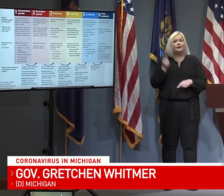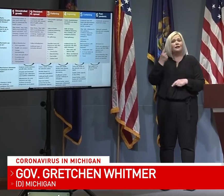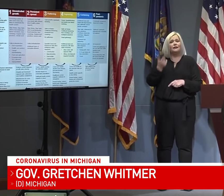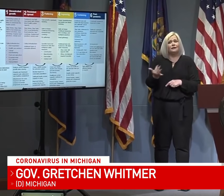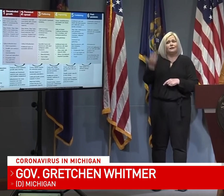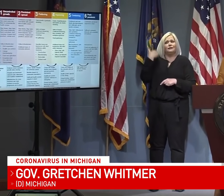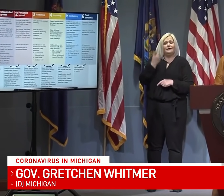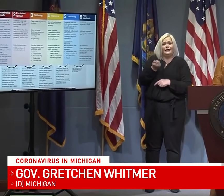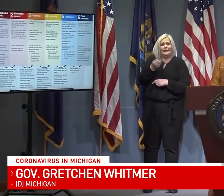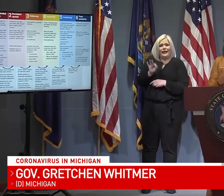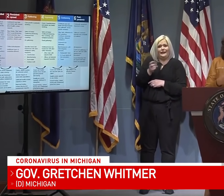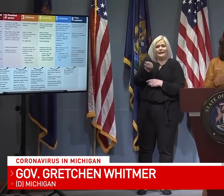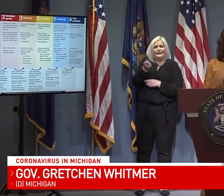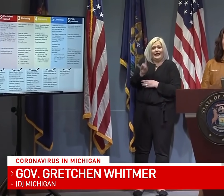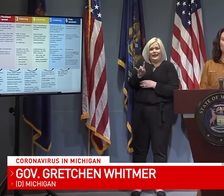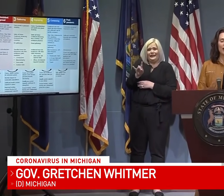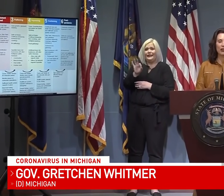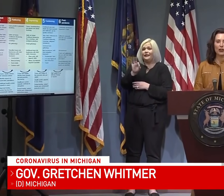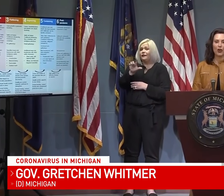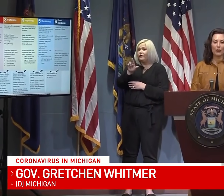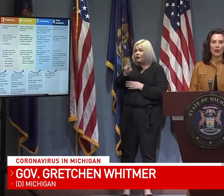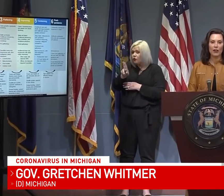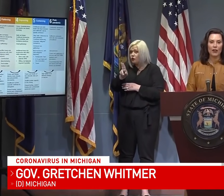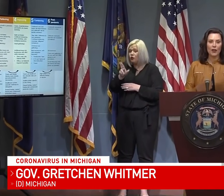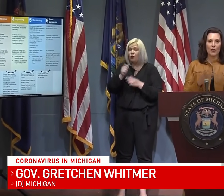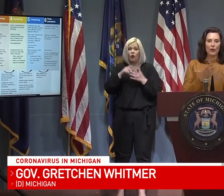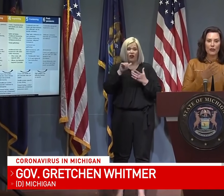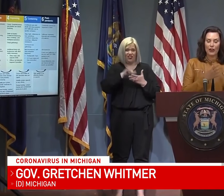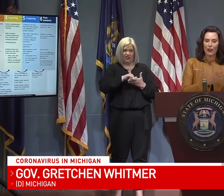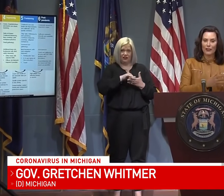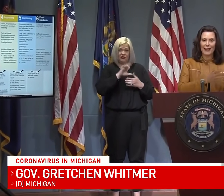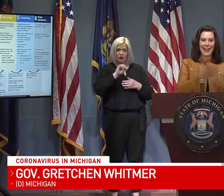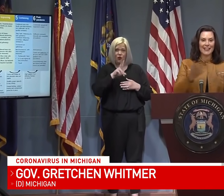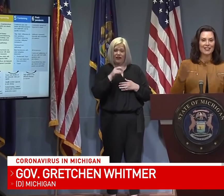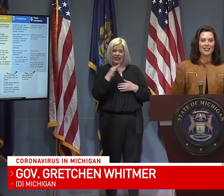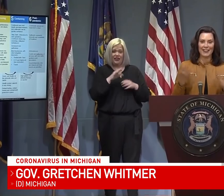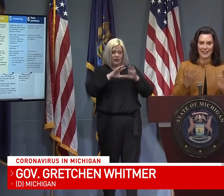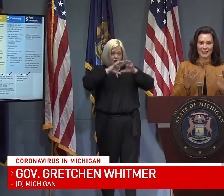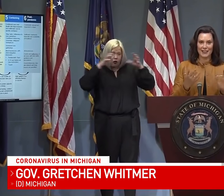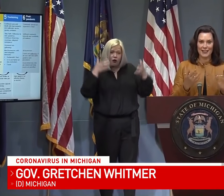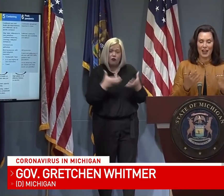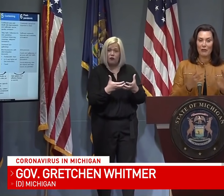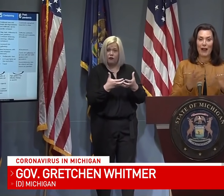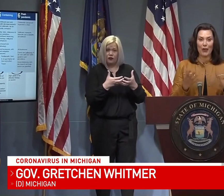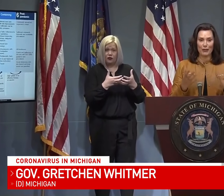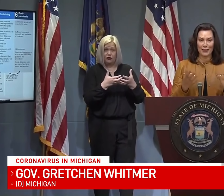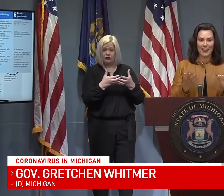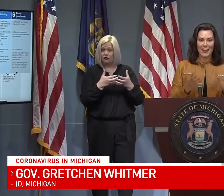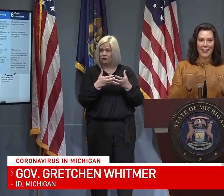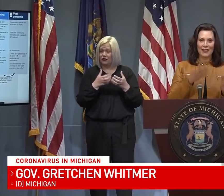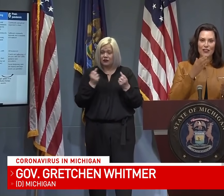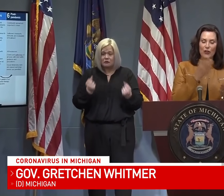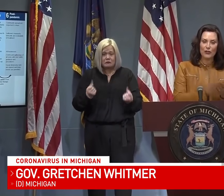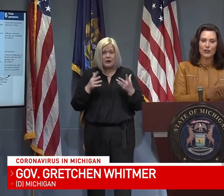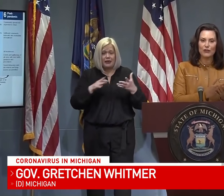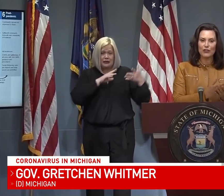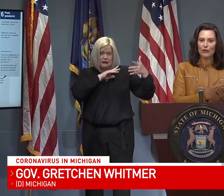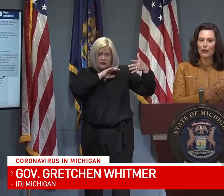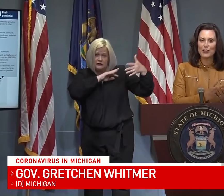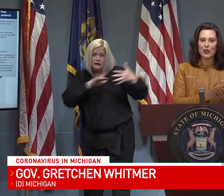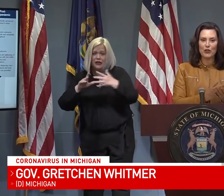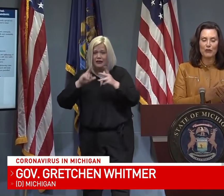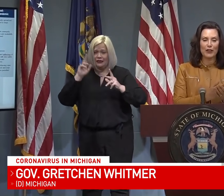the pandemic that is playing out right now around the globe, there are case studies abound that those